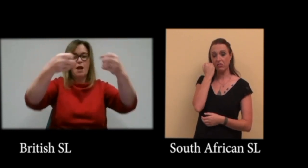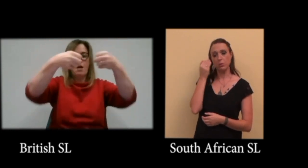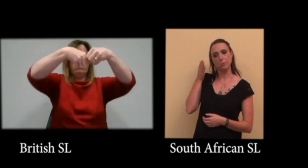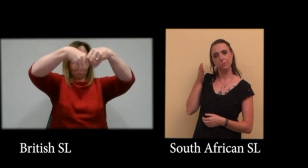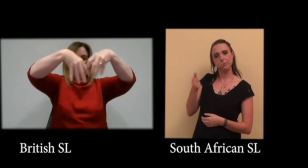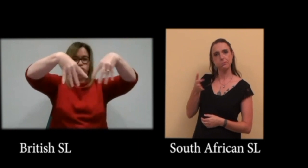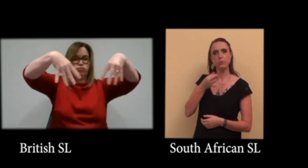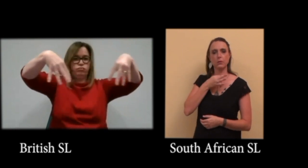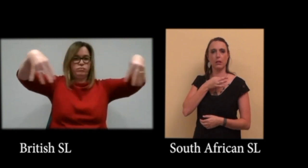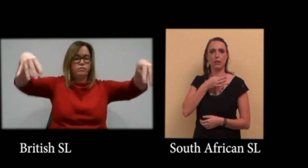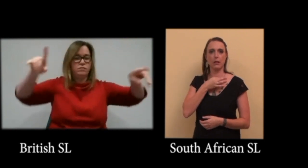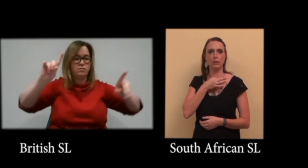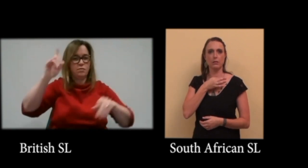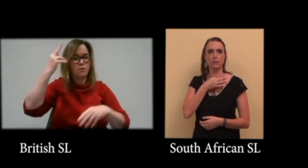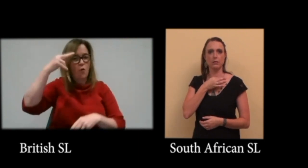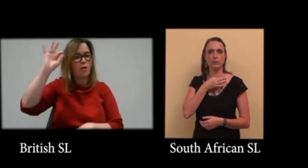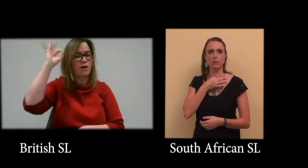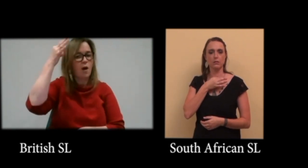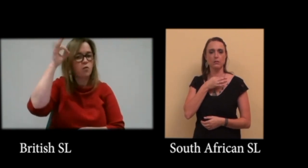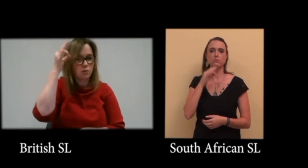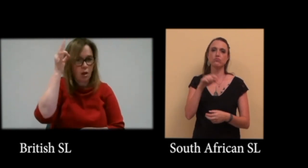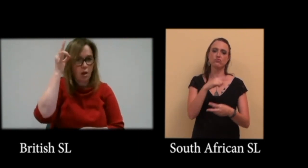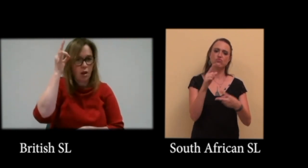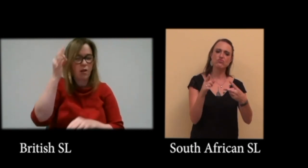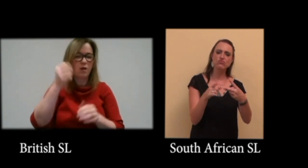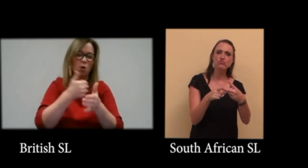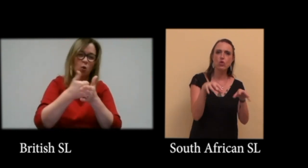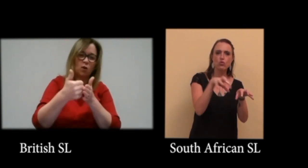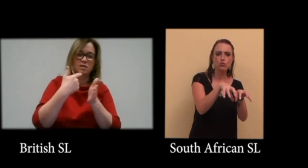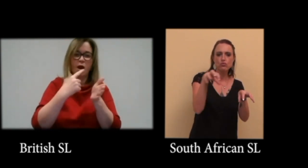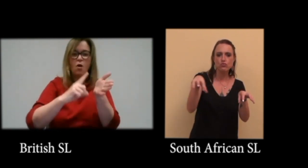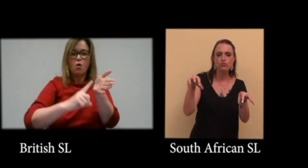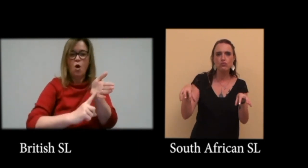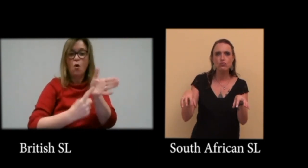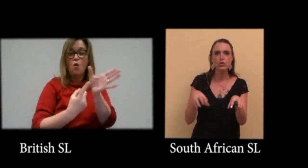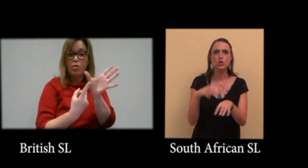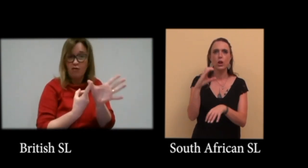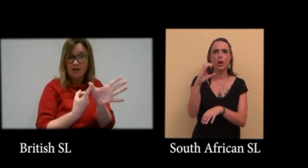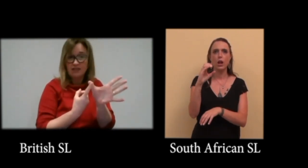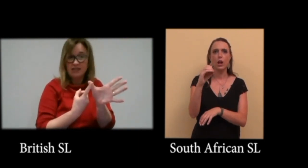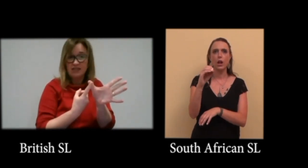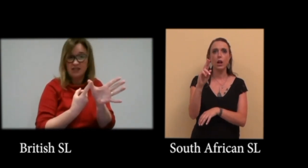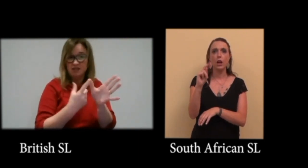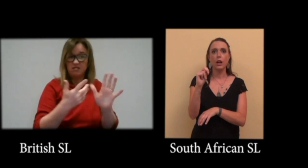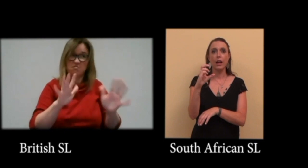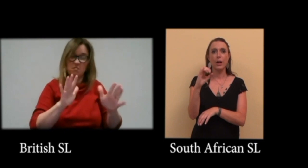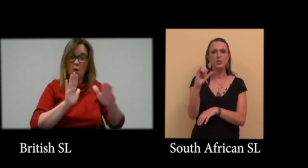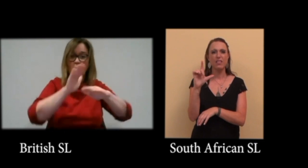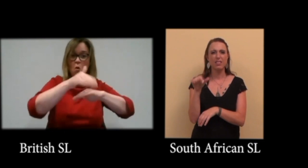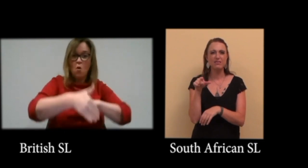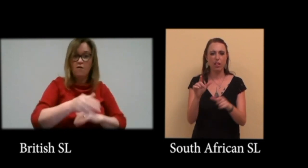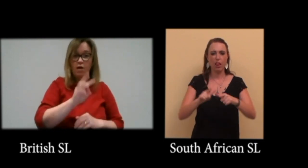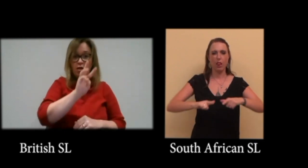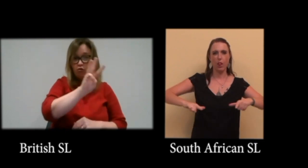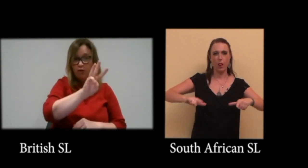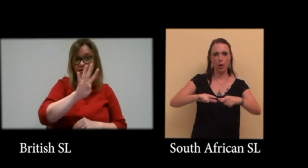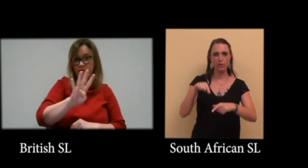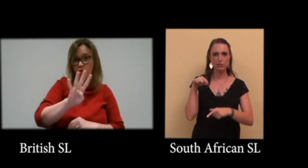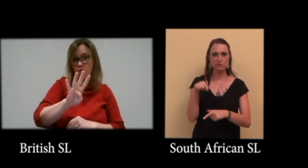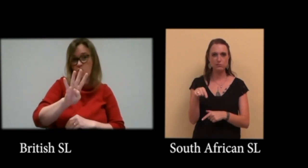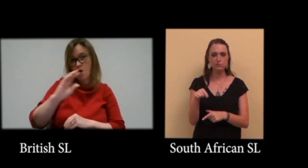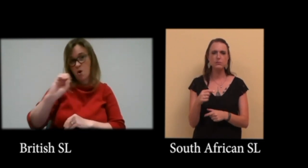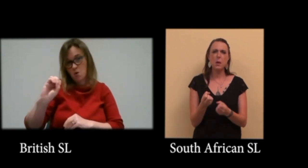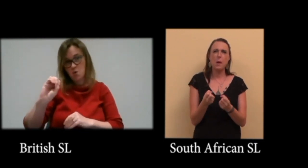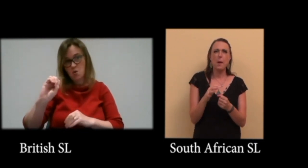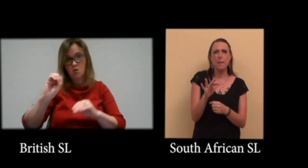So we have the government present in England, and then we have more regional councils, and they are